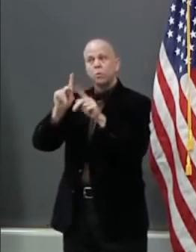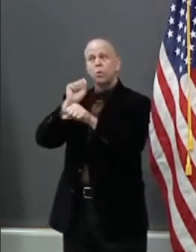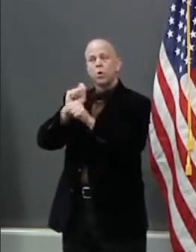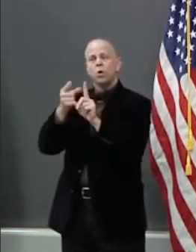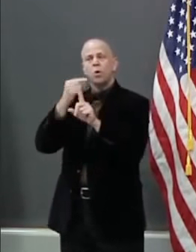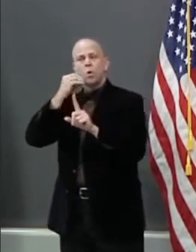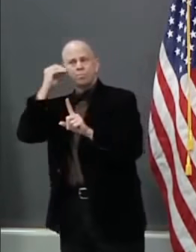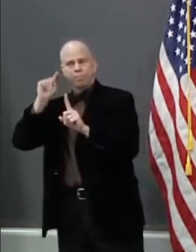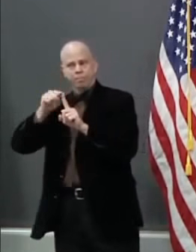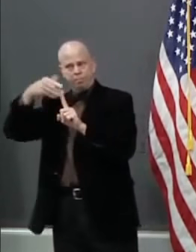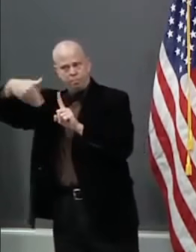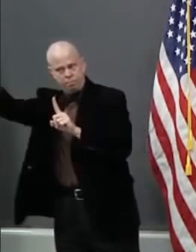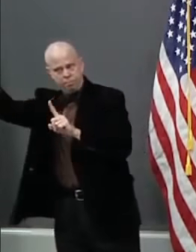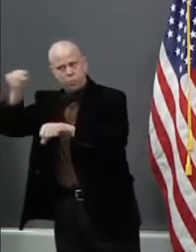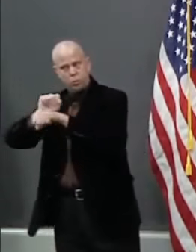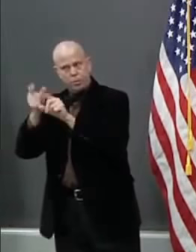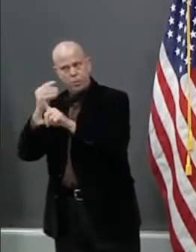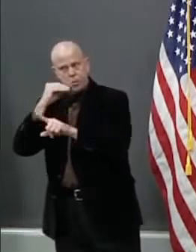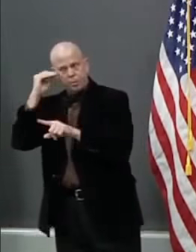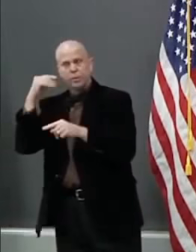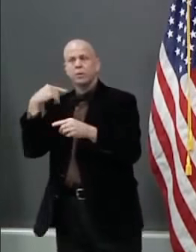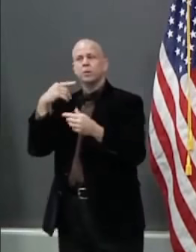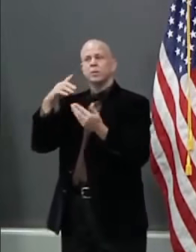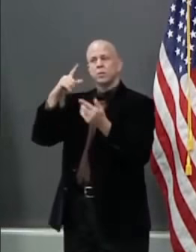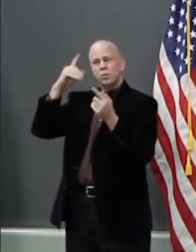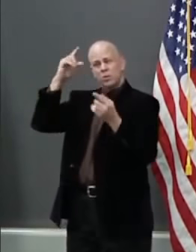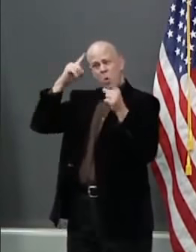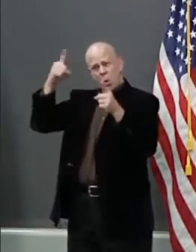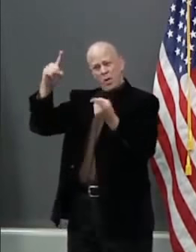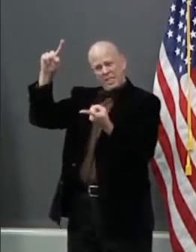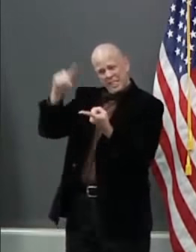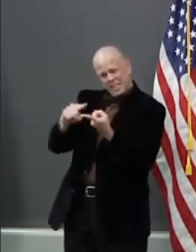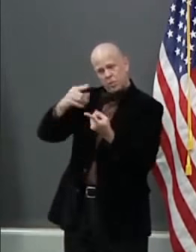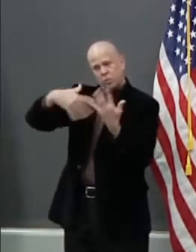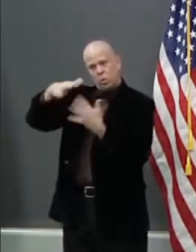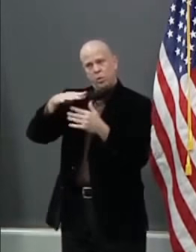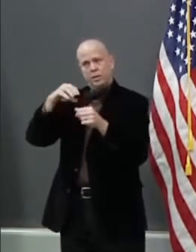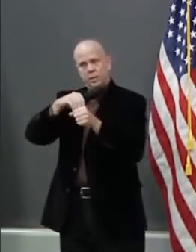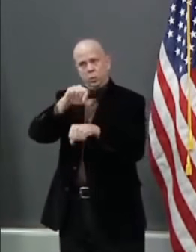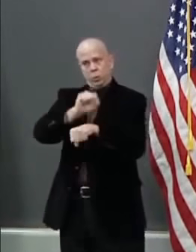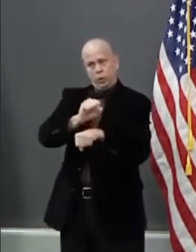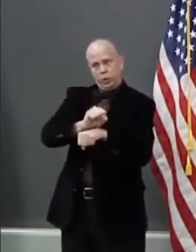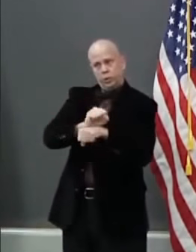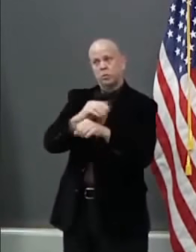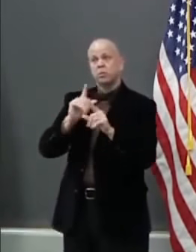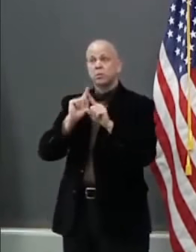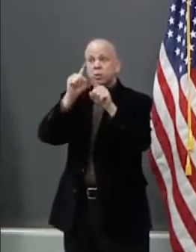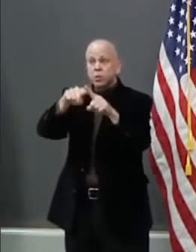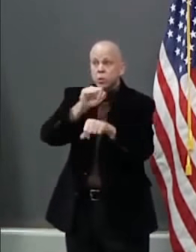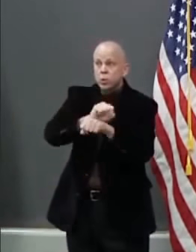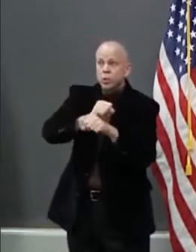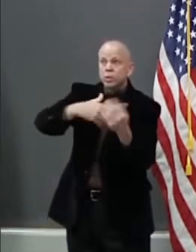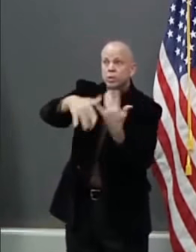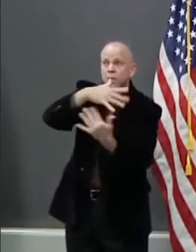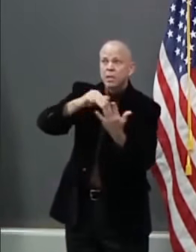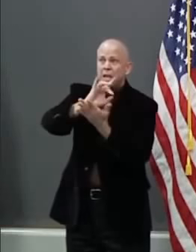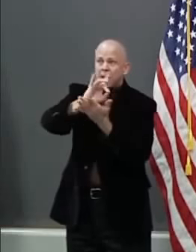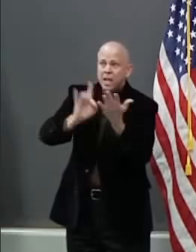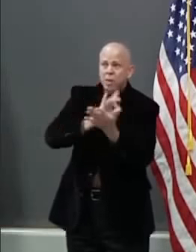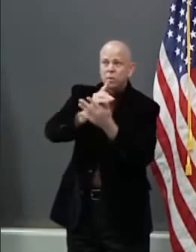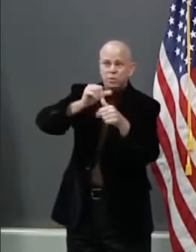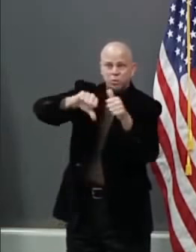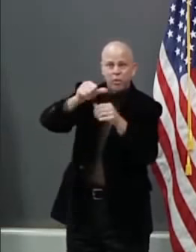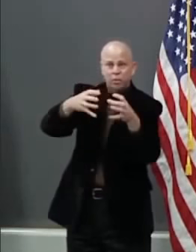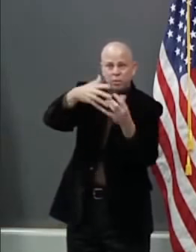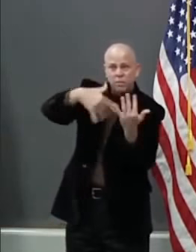to work, we spend a significant amount of time, up to 8 hours, in close proximity to our coworkers. So if we can minimize that interaction, we can slow